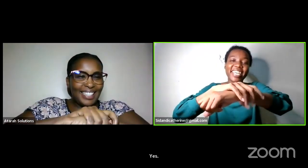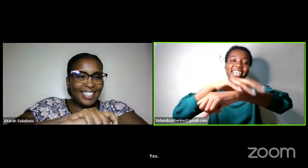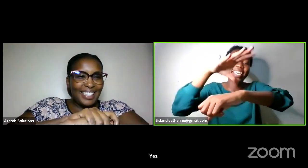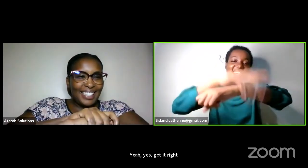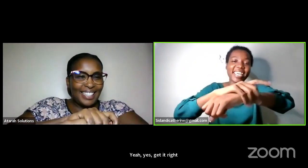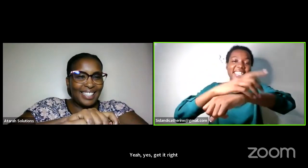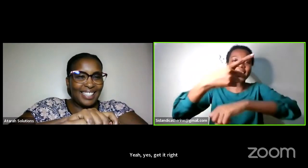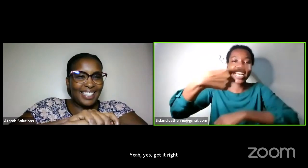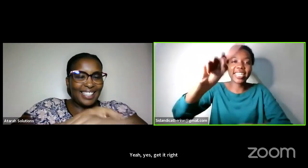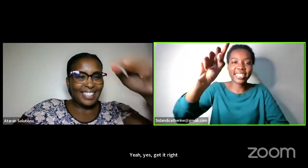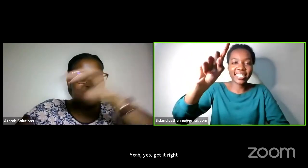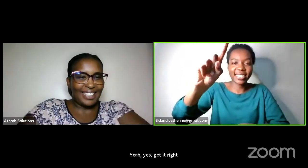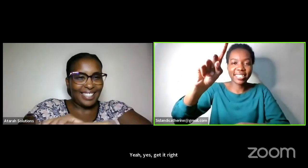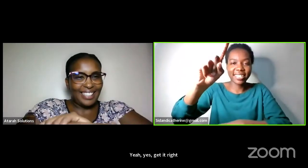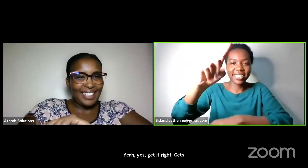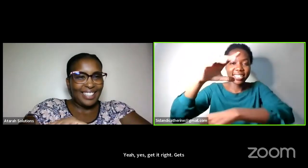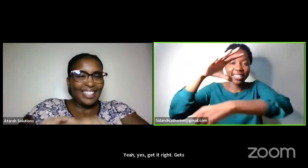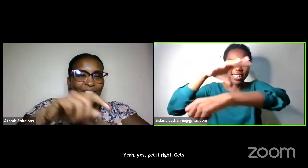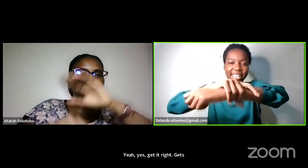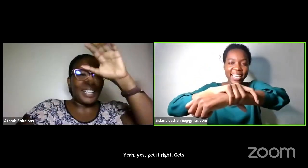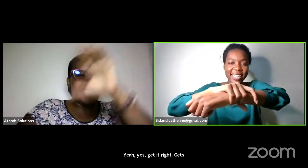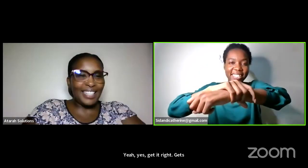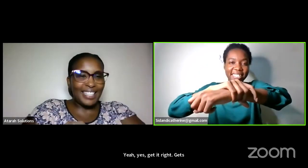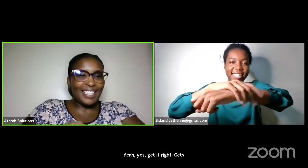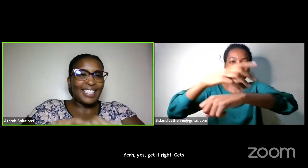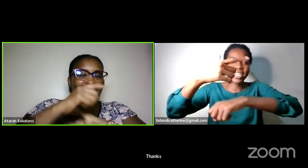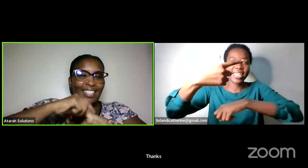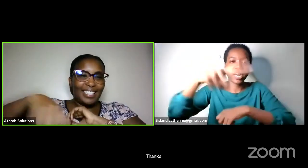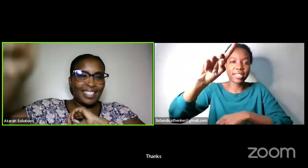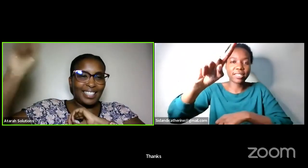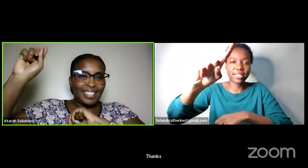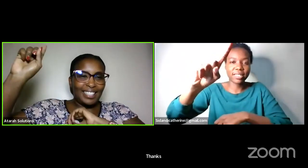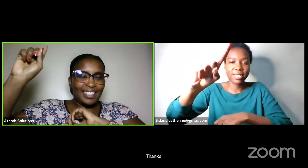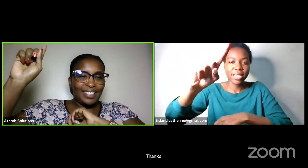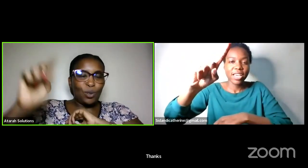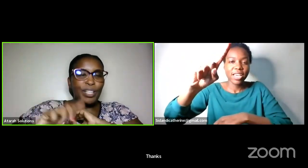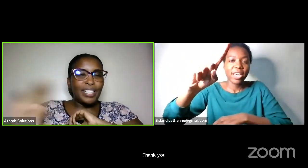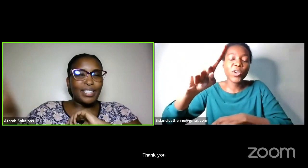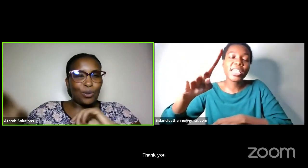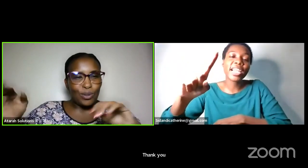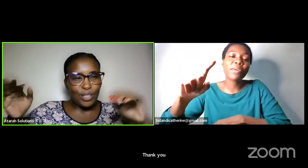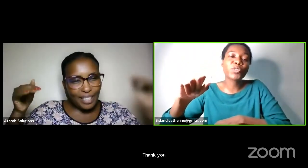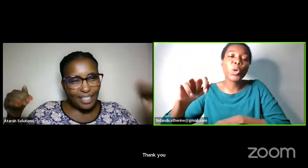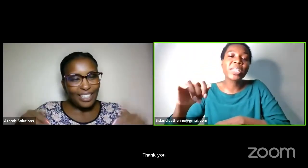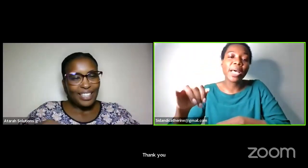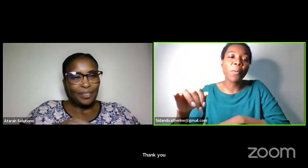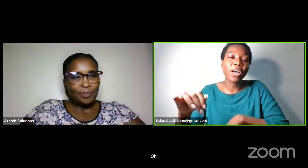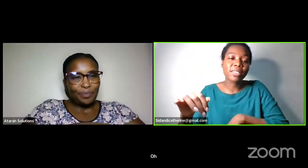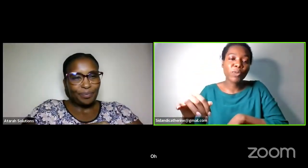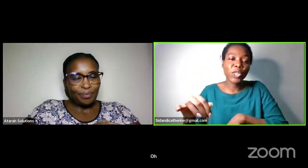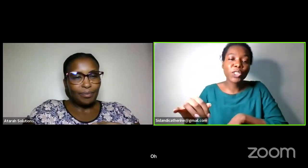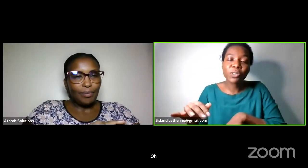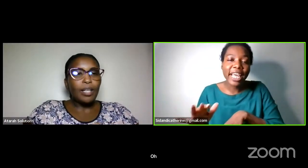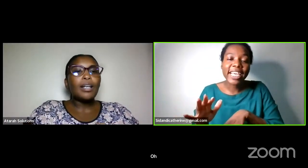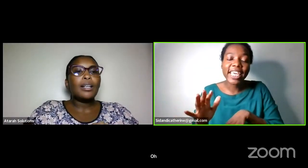Get right. oh Get get. right. So it You know, in to sign language, we omit some